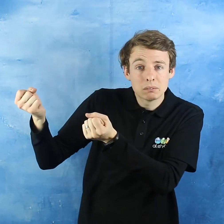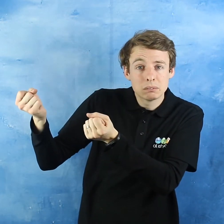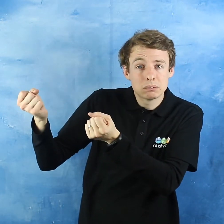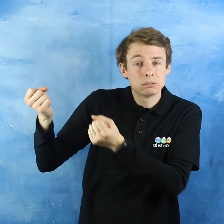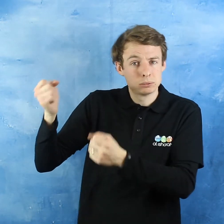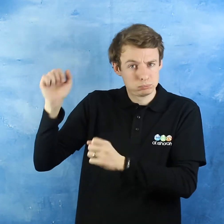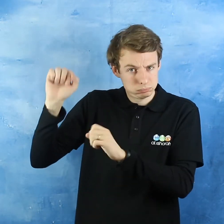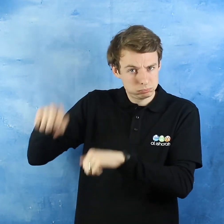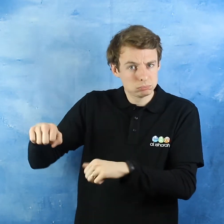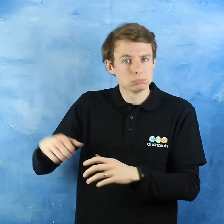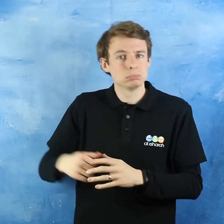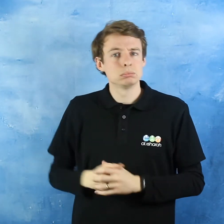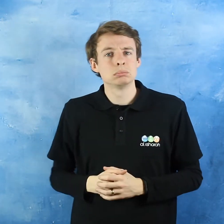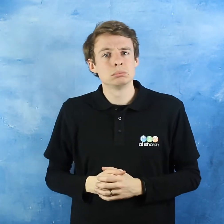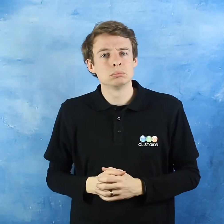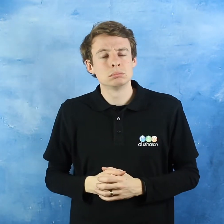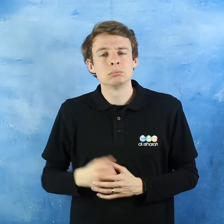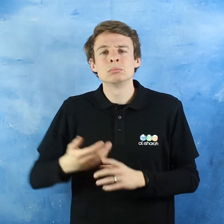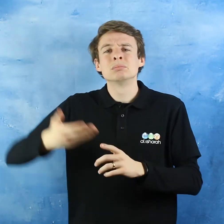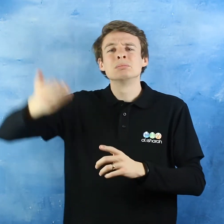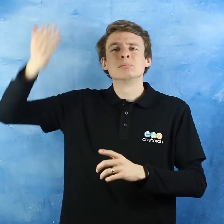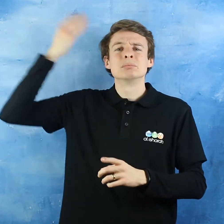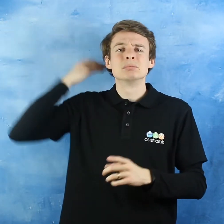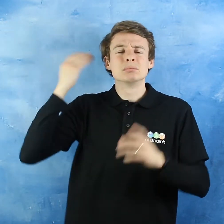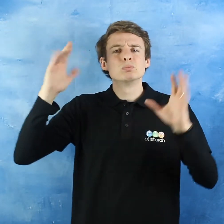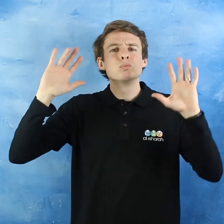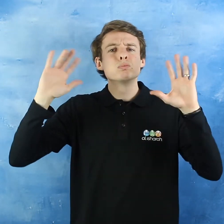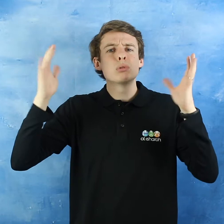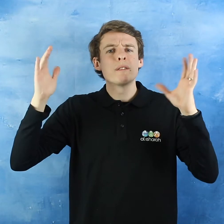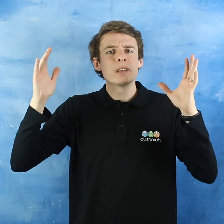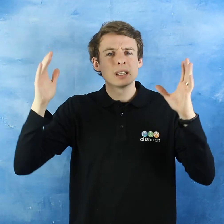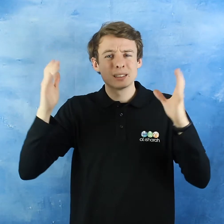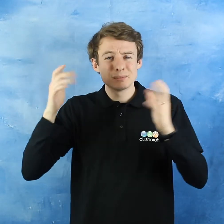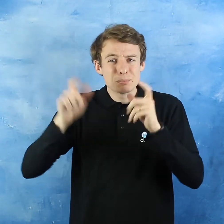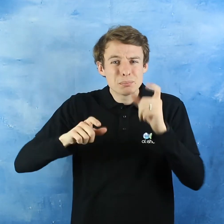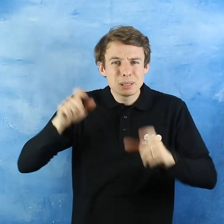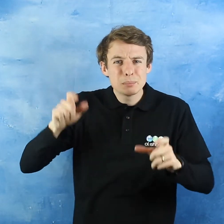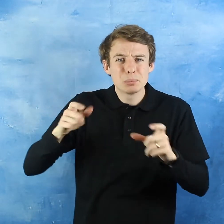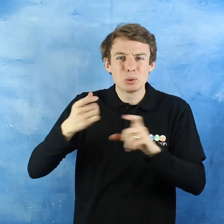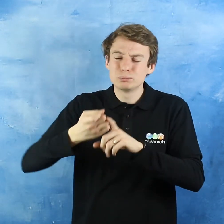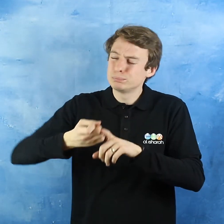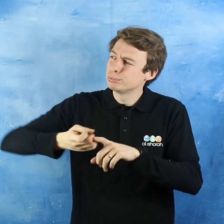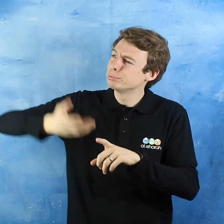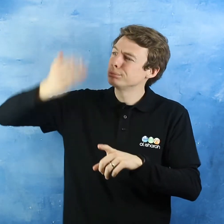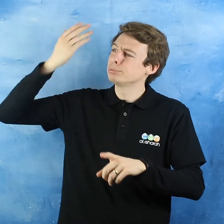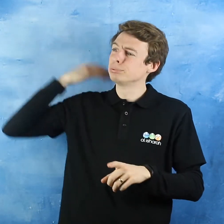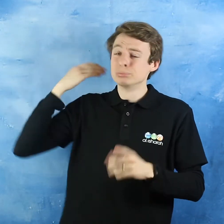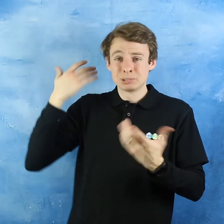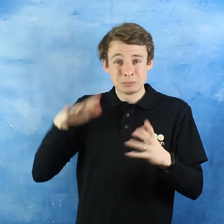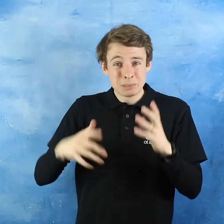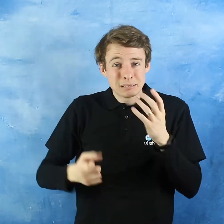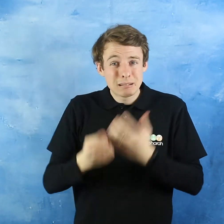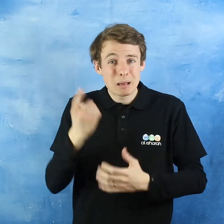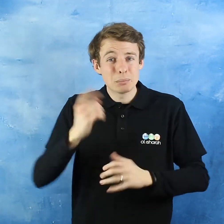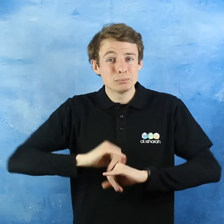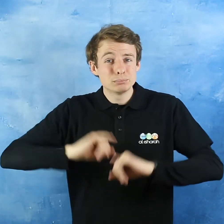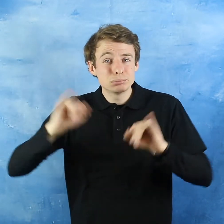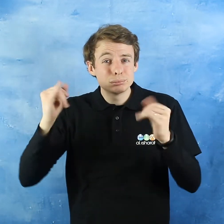suffering. But in the end, Allah subhanahu wa ta'ala dealt with them. Fir'aun, many of the Namrud,